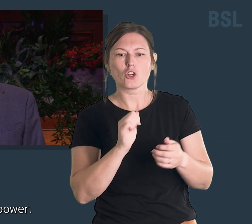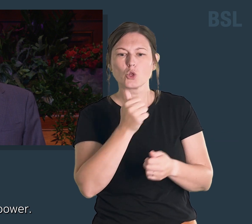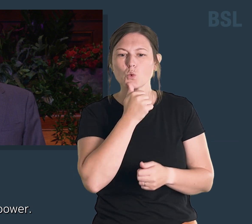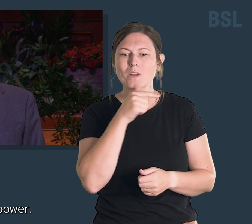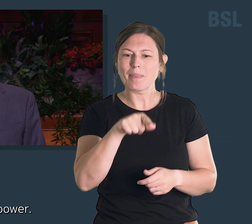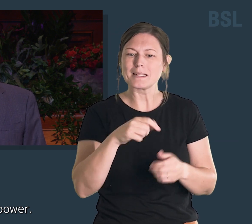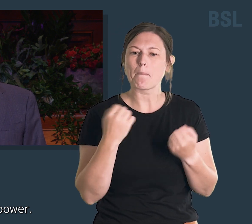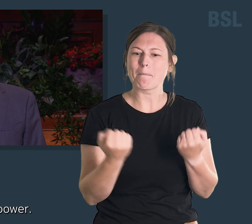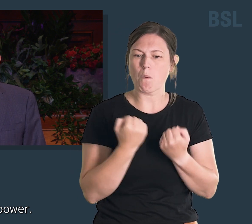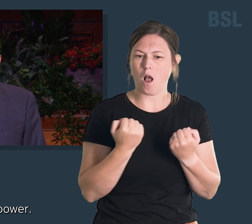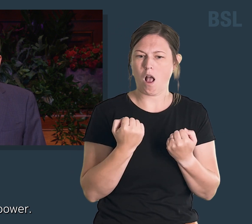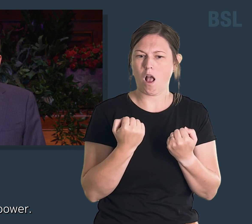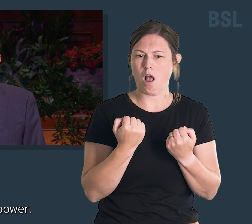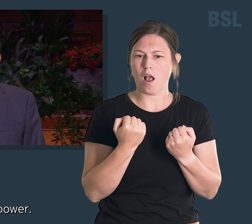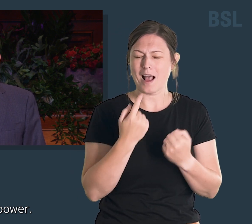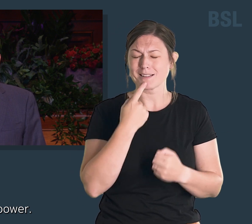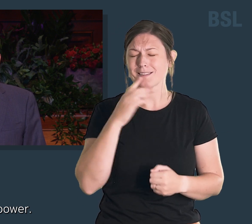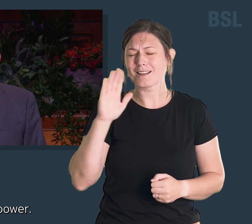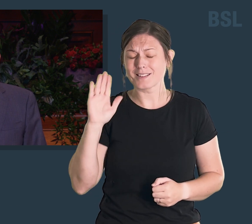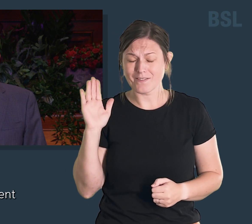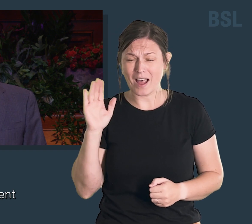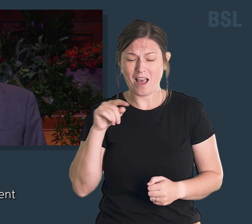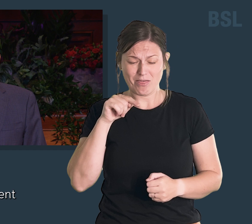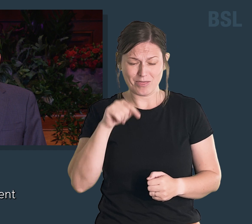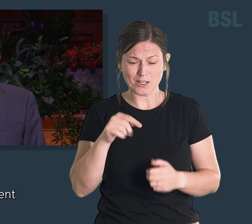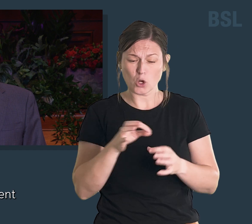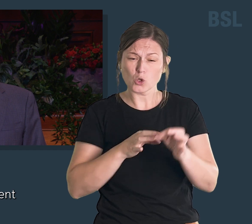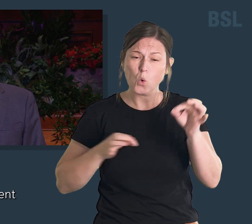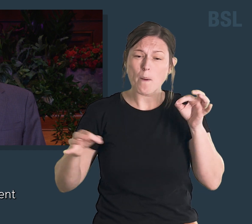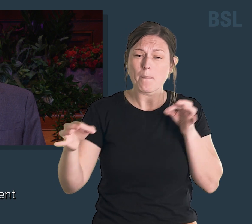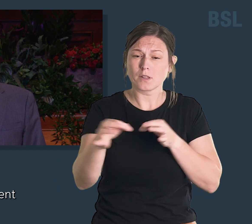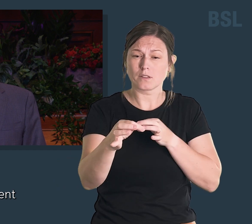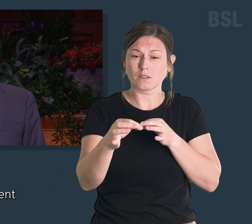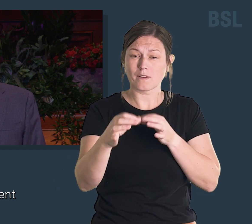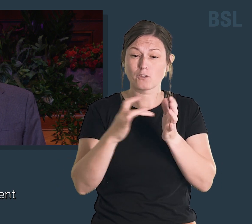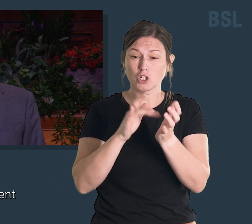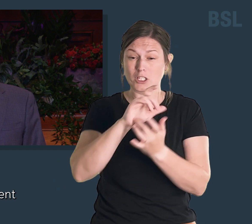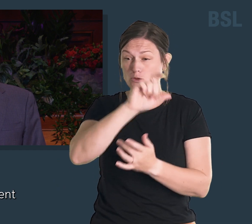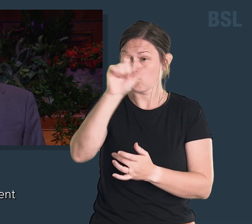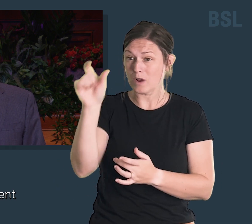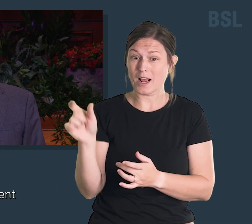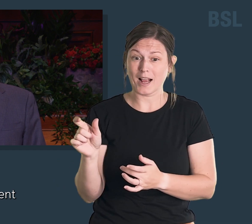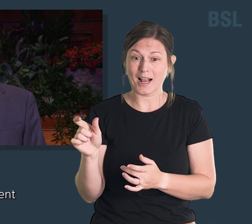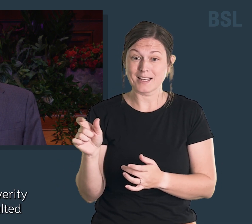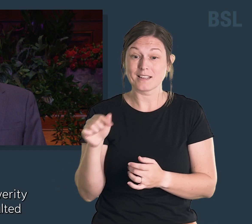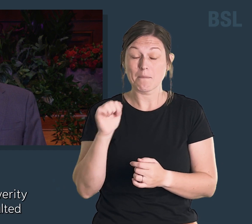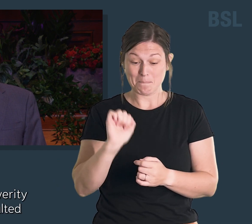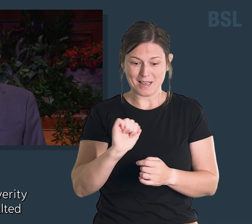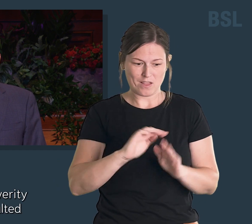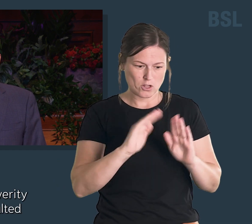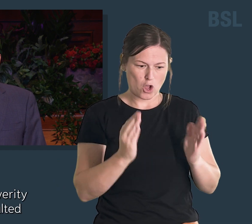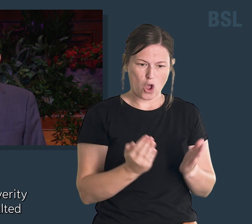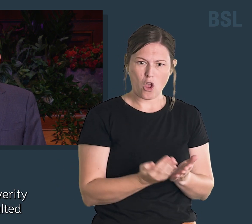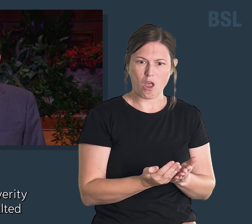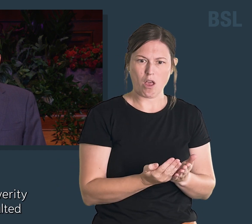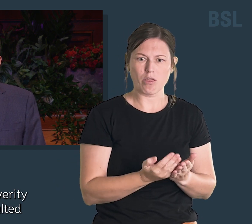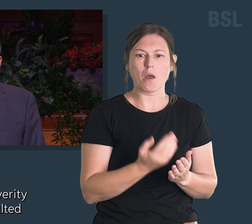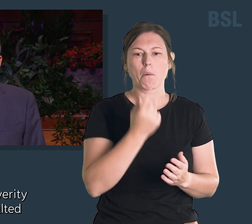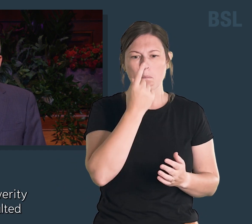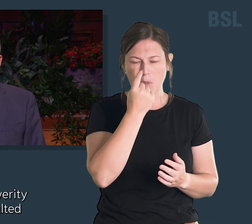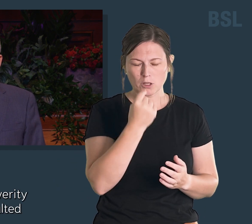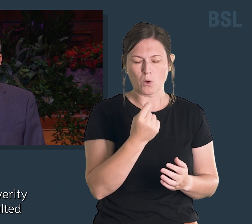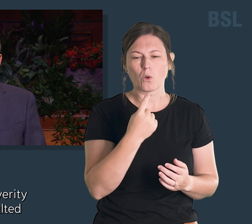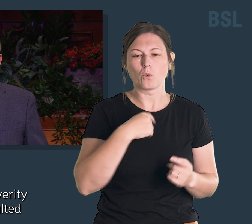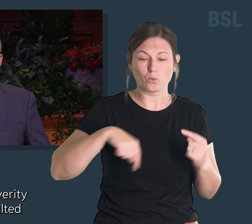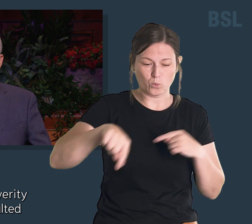the use of this supernal power. I testify that the Atonement of Jesus Christ has made immortality a